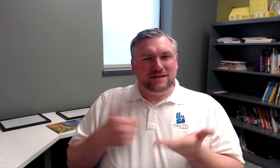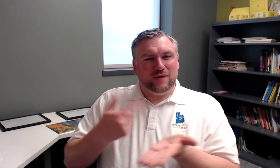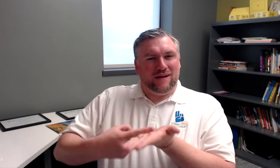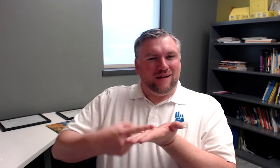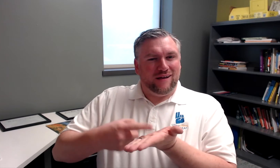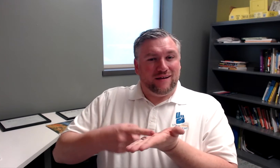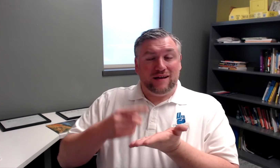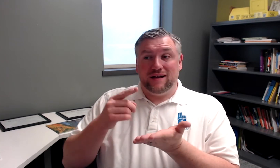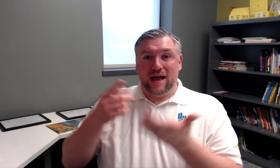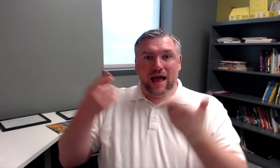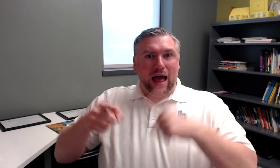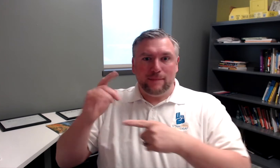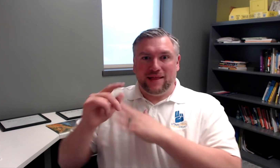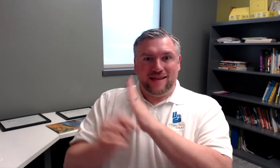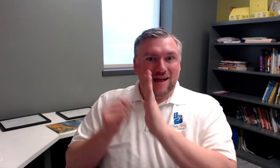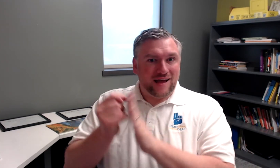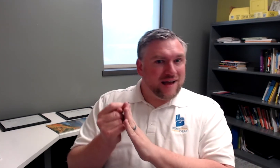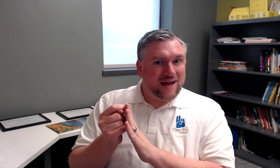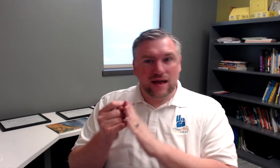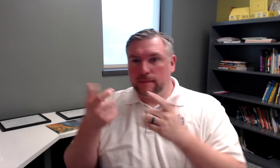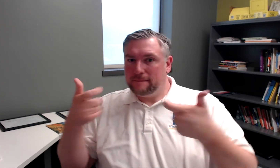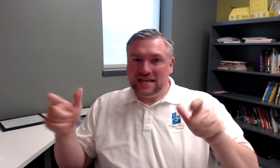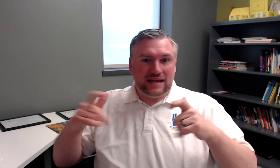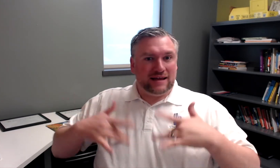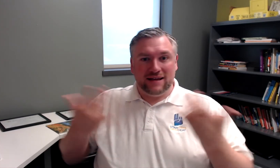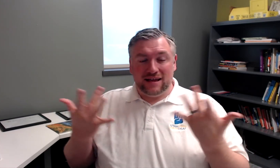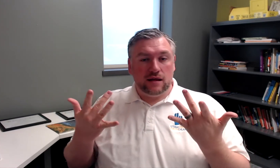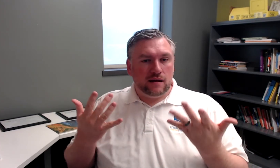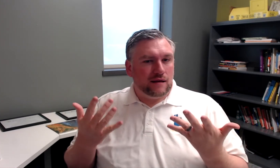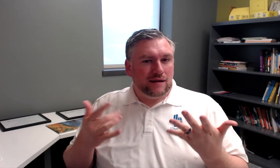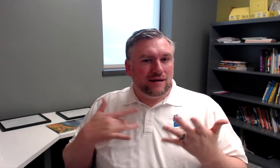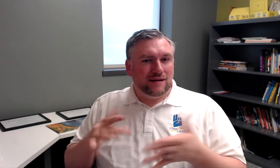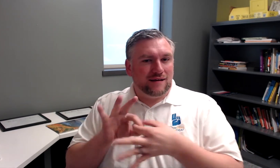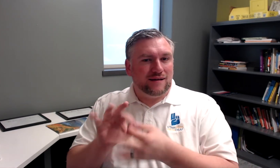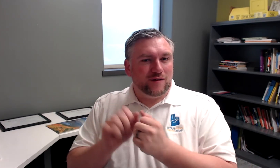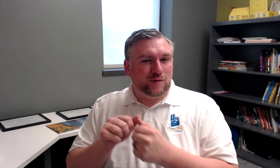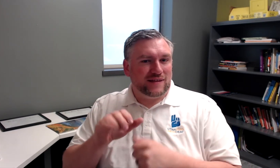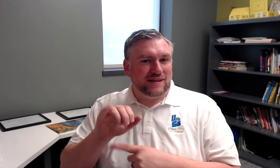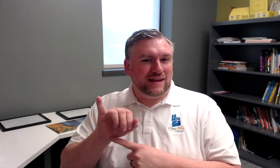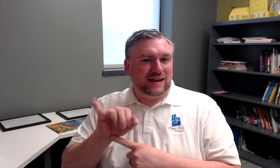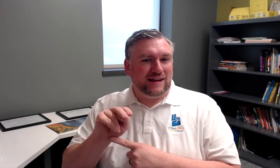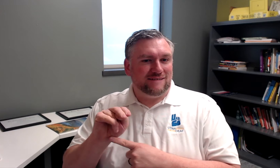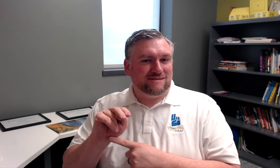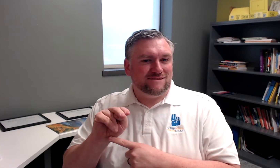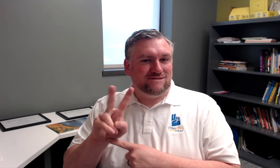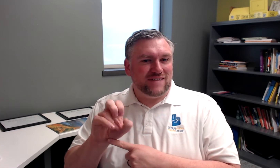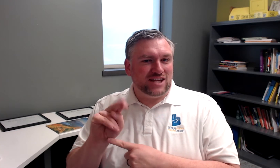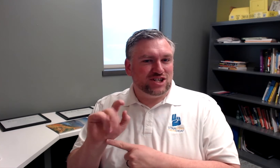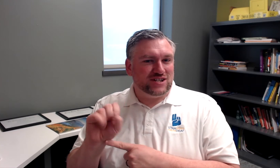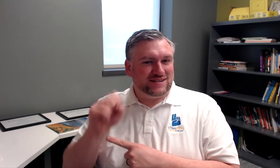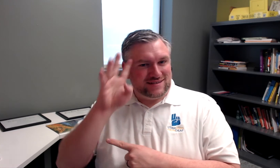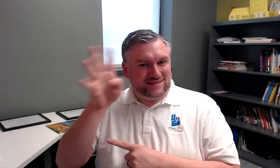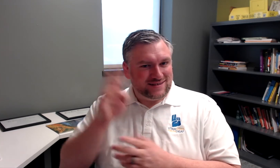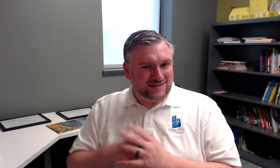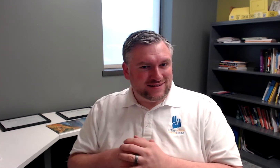Science, there's a lot of things we discuss in history that happen during a time period that are related with inventions.